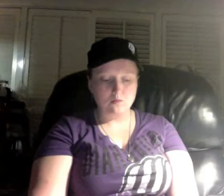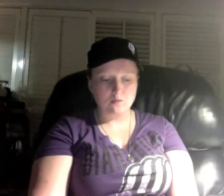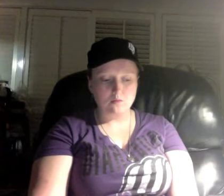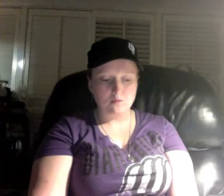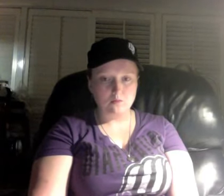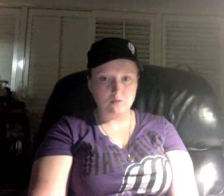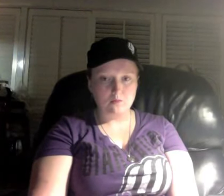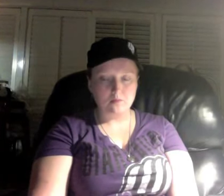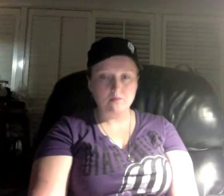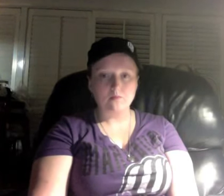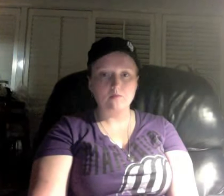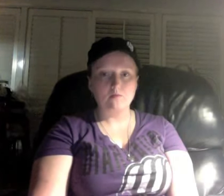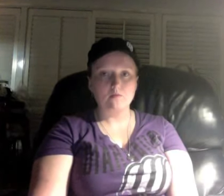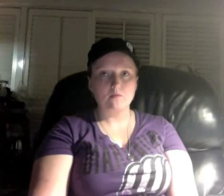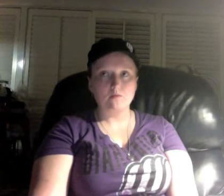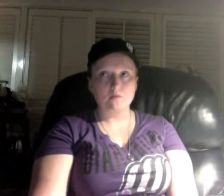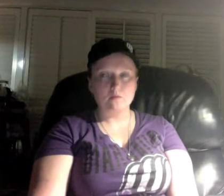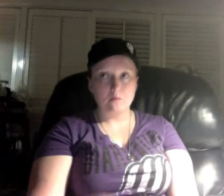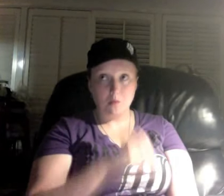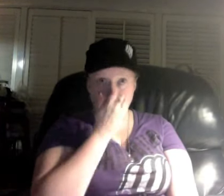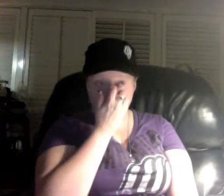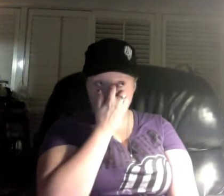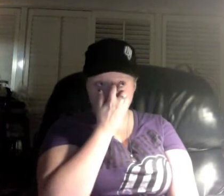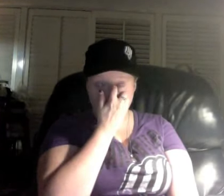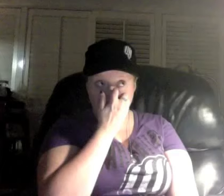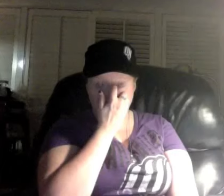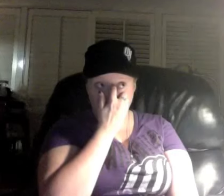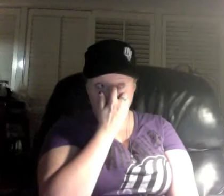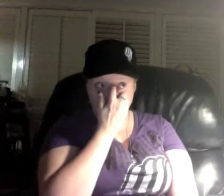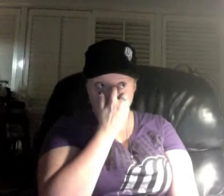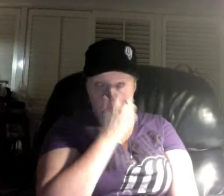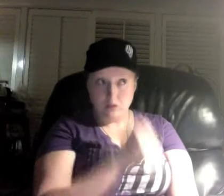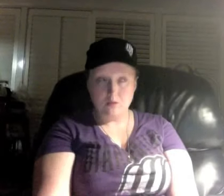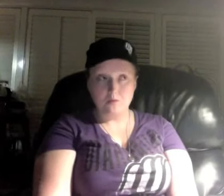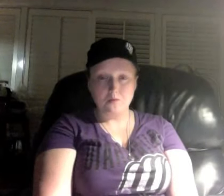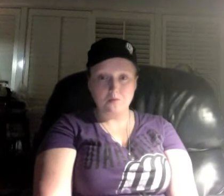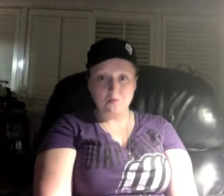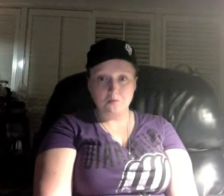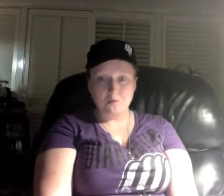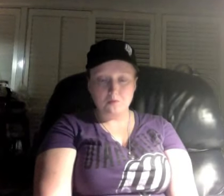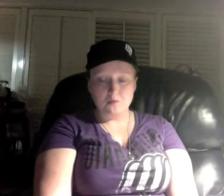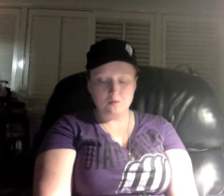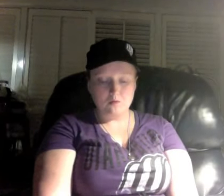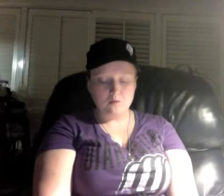And then so I make sure they know what to do. They put the candles in the back, and then they put the lectionary on the altar.